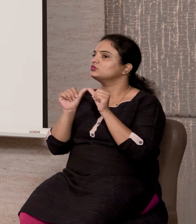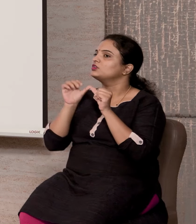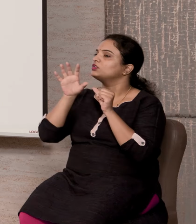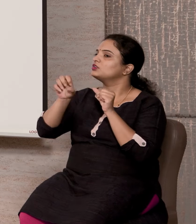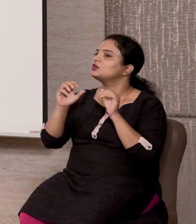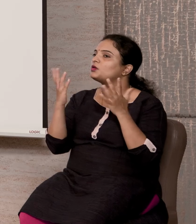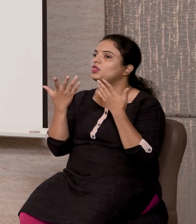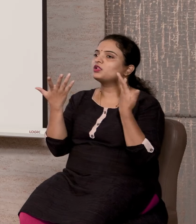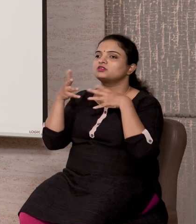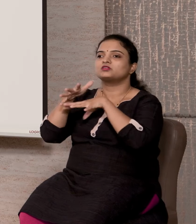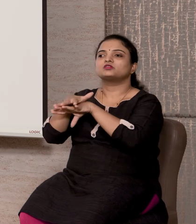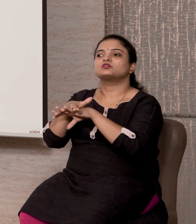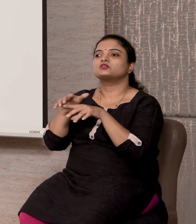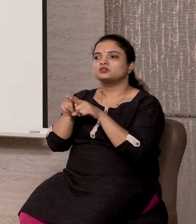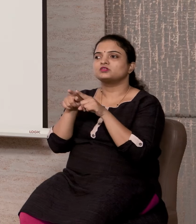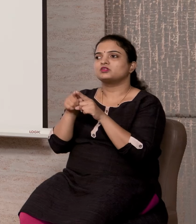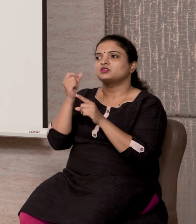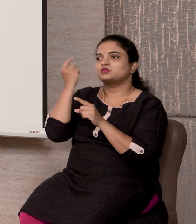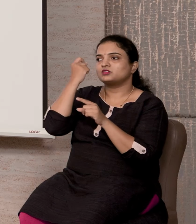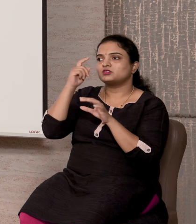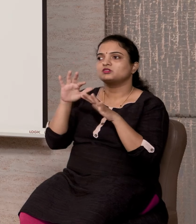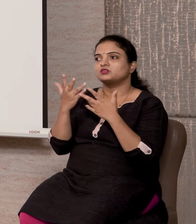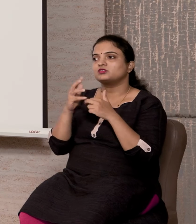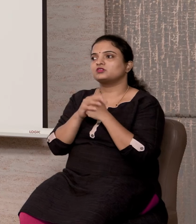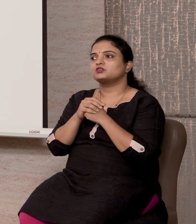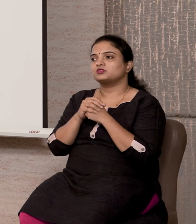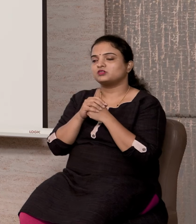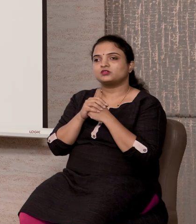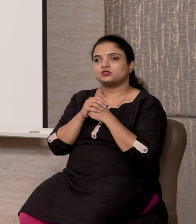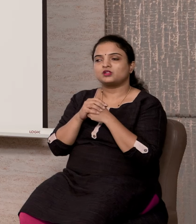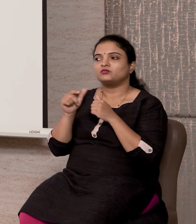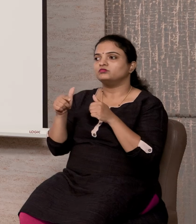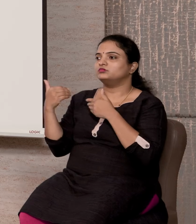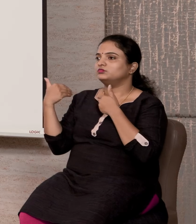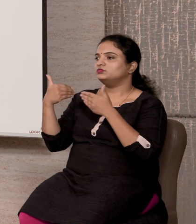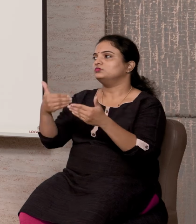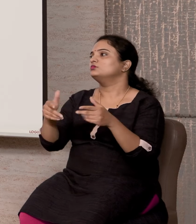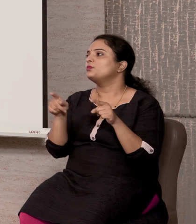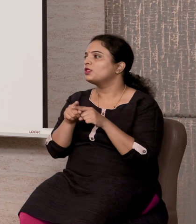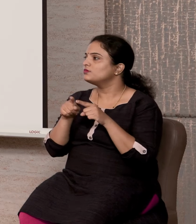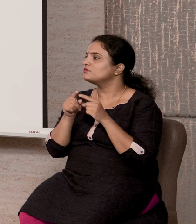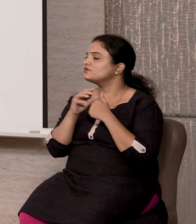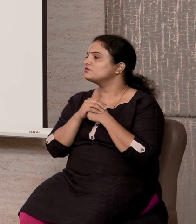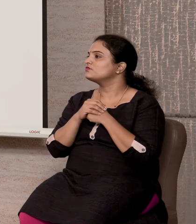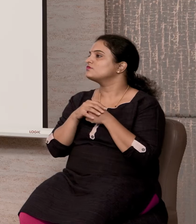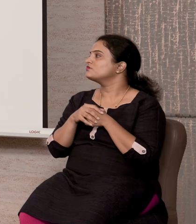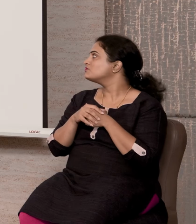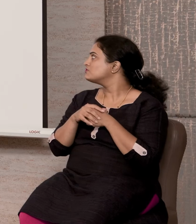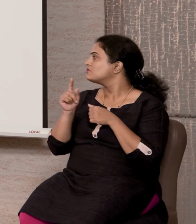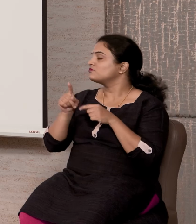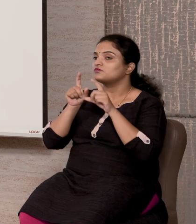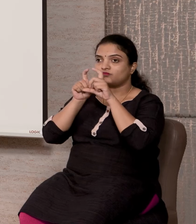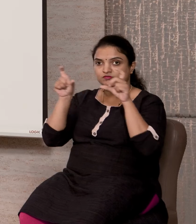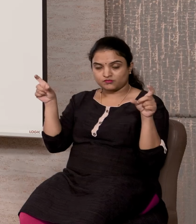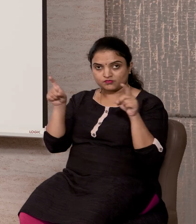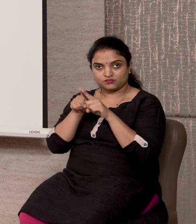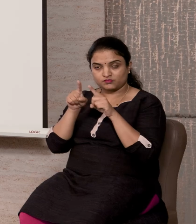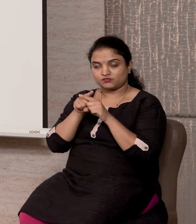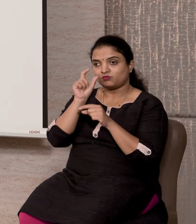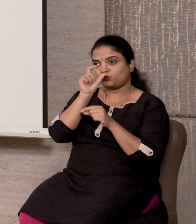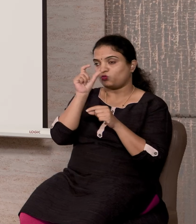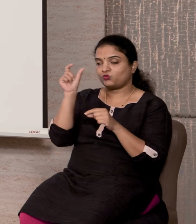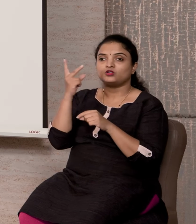inclusion, and sensitize them to this. And this is where my journey started. A quick clarification: there are two related terms